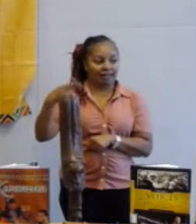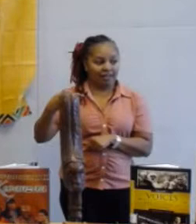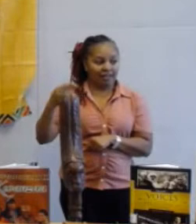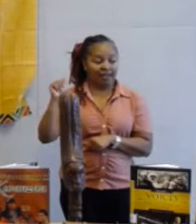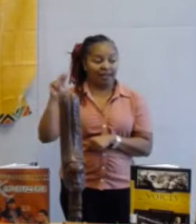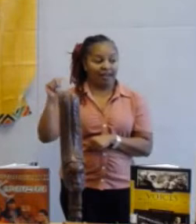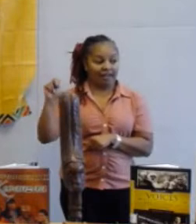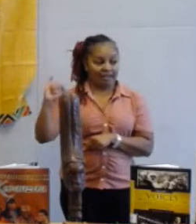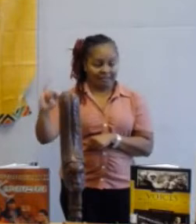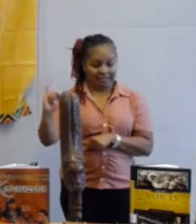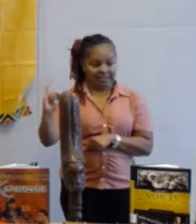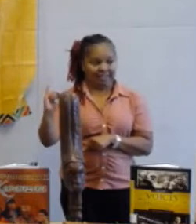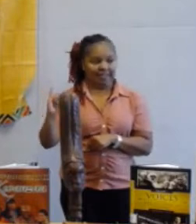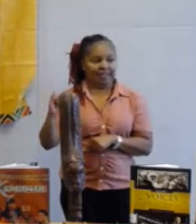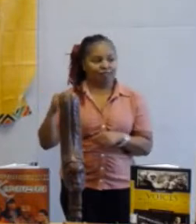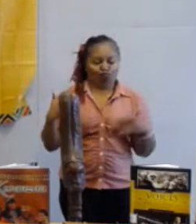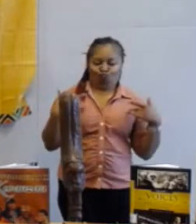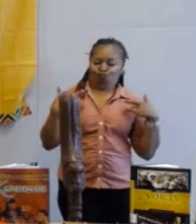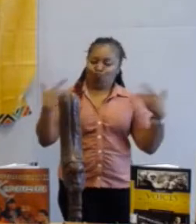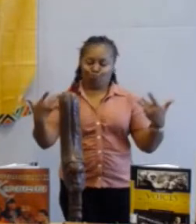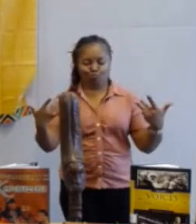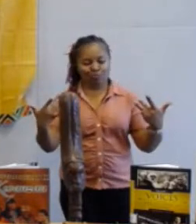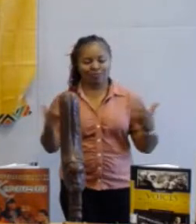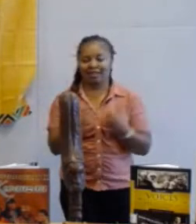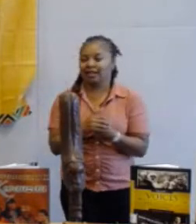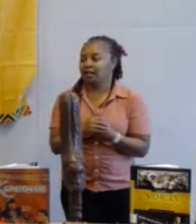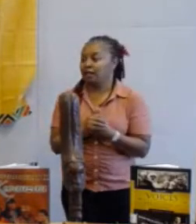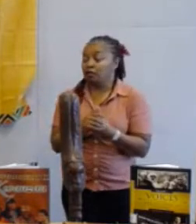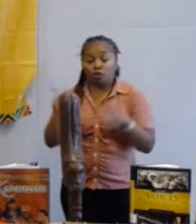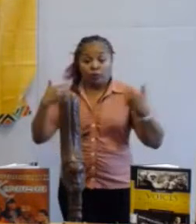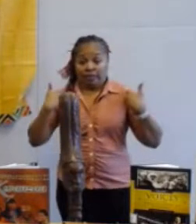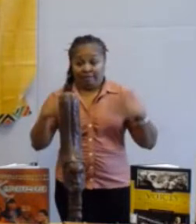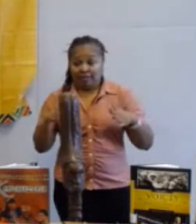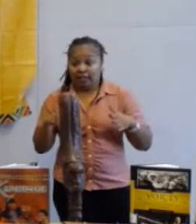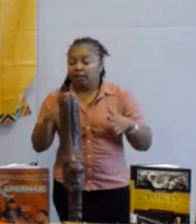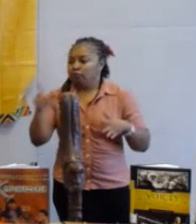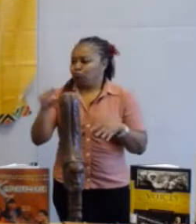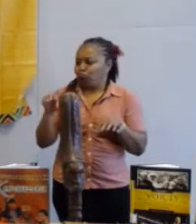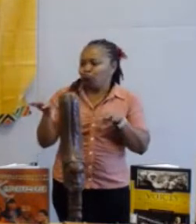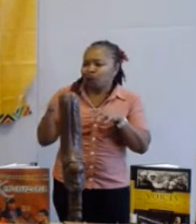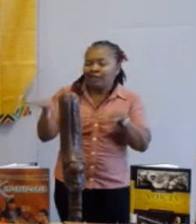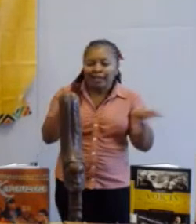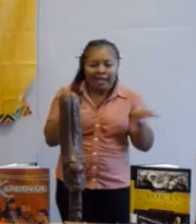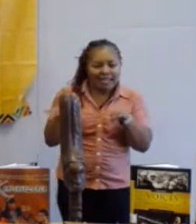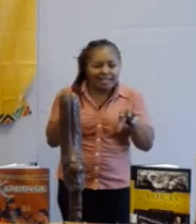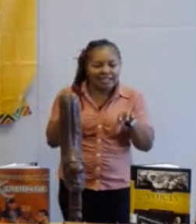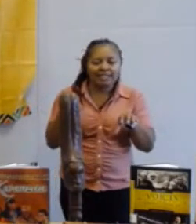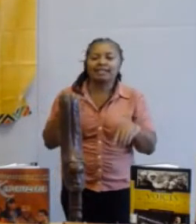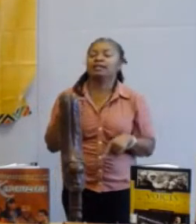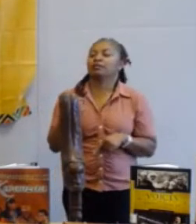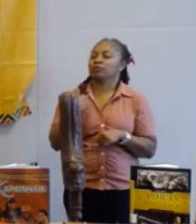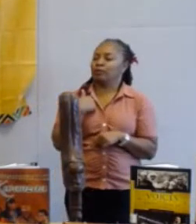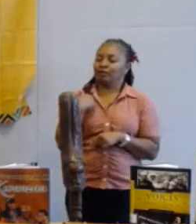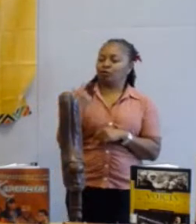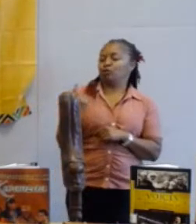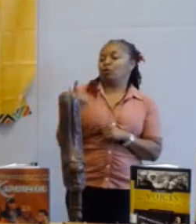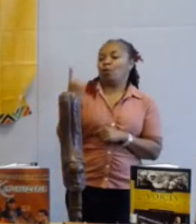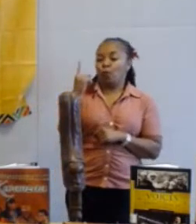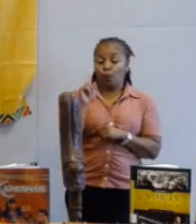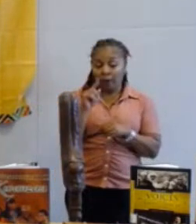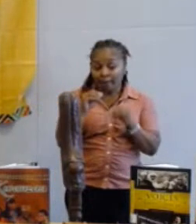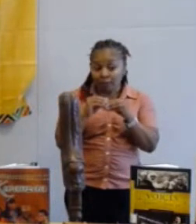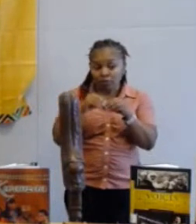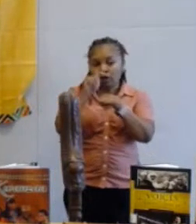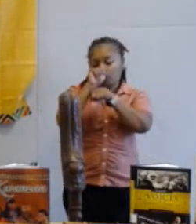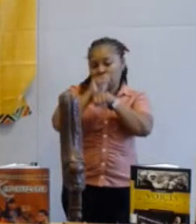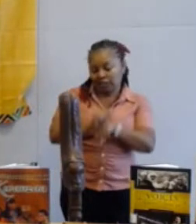what's happening. And each day of Kwanzaa, we say that. Now, after the crafts program, we'll come back and perform our last ritual, which